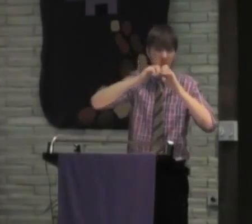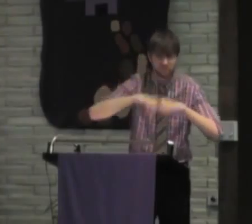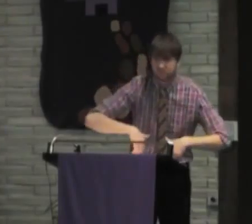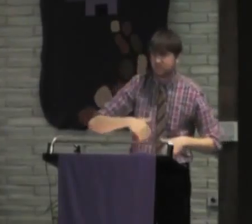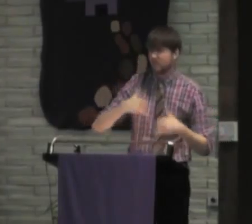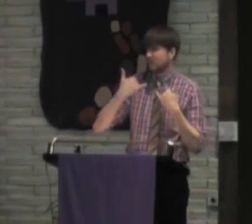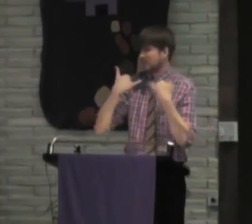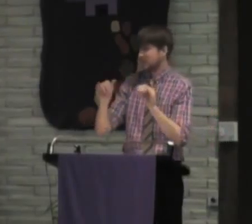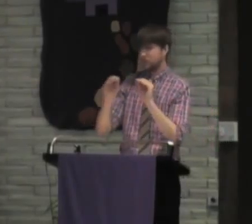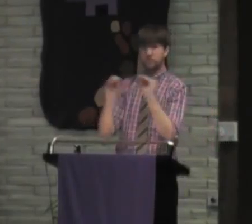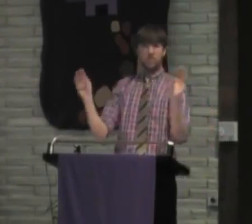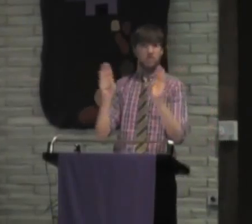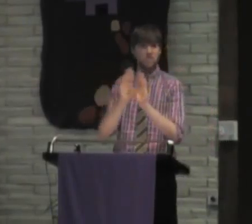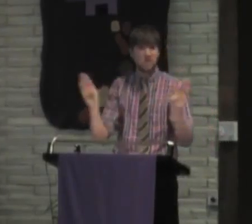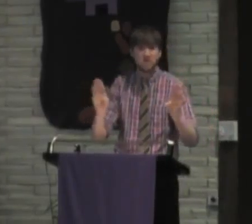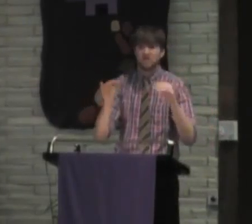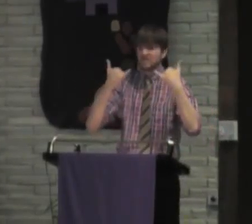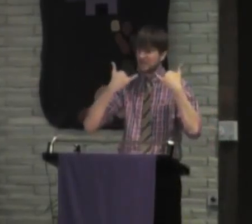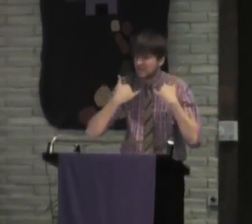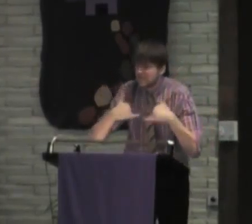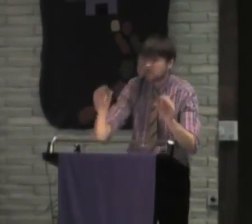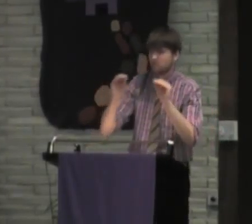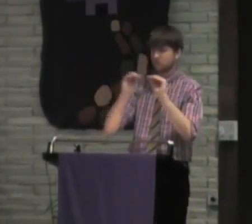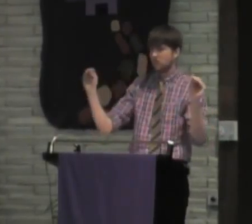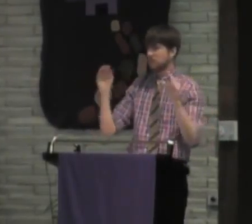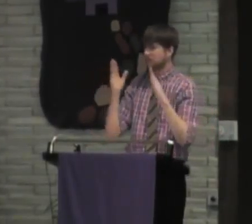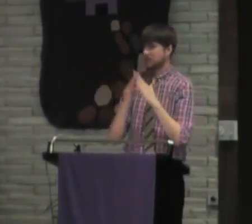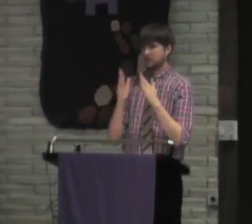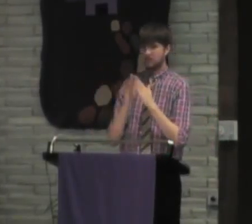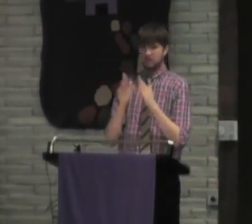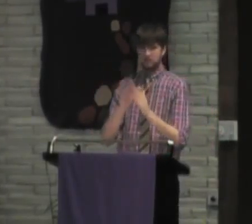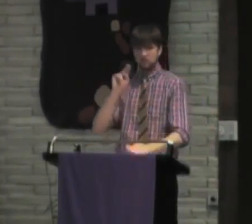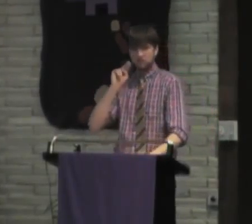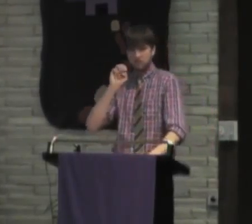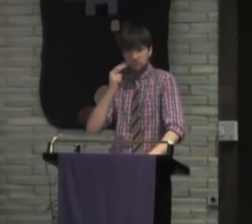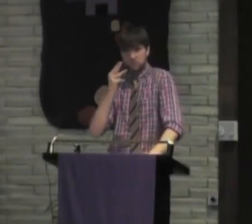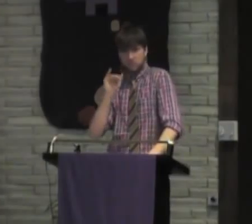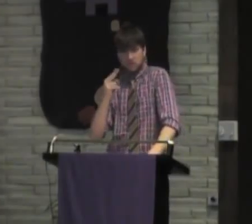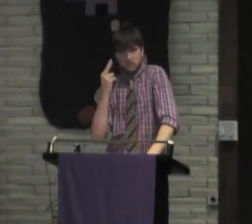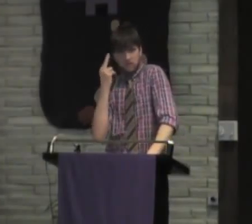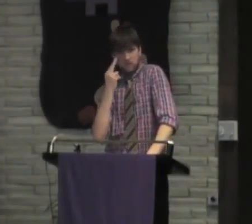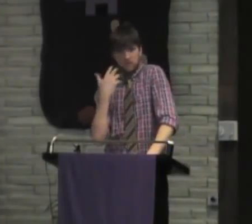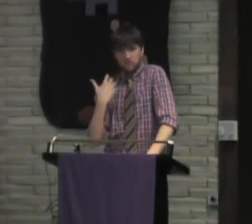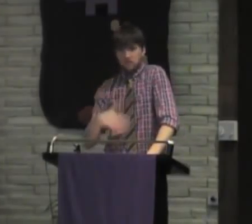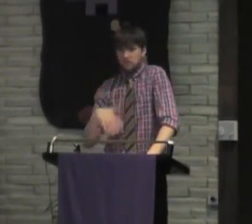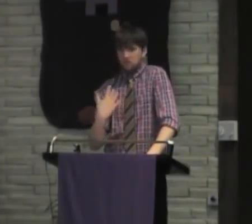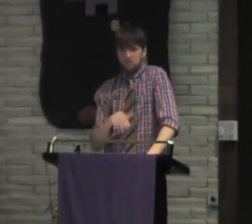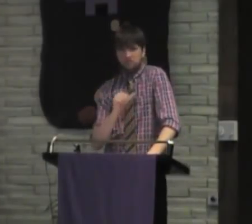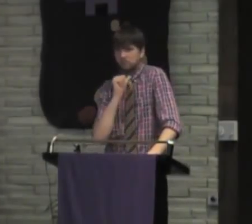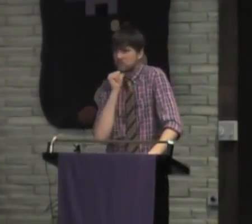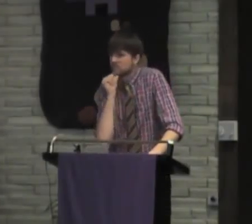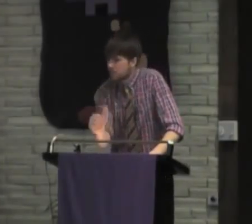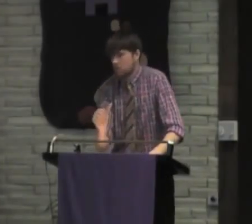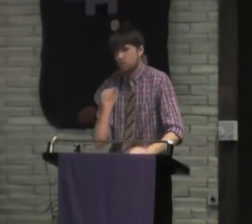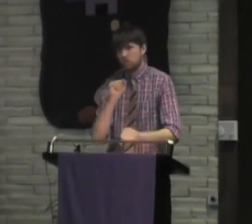not working. Things are still destroyed. There's no wall. There's still no town. So Nehemiah's thinking about